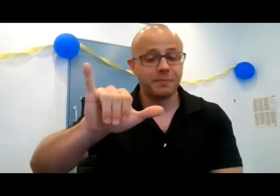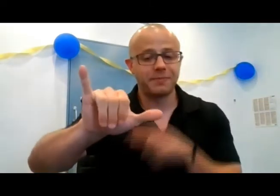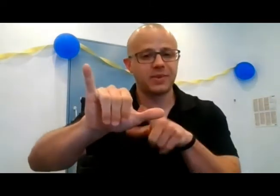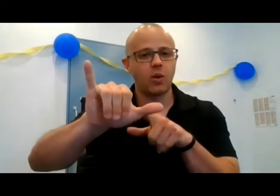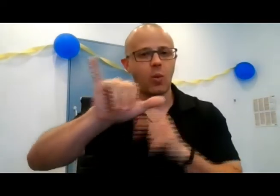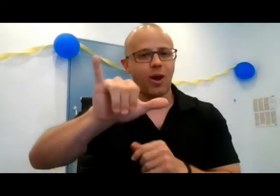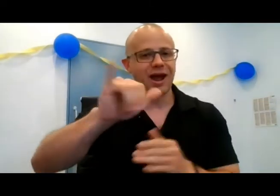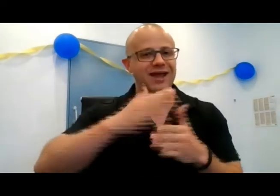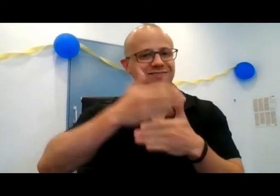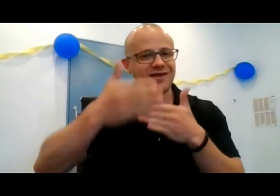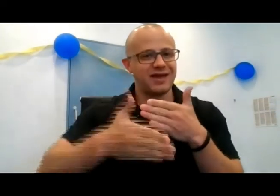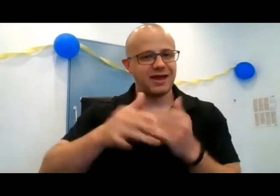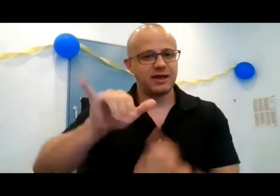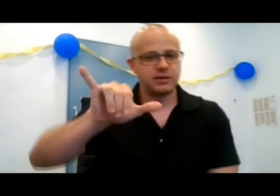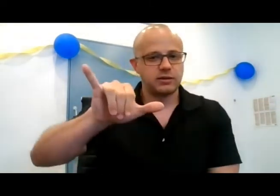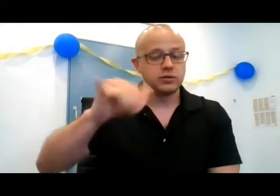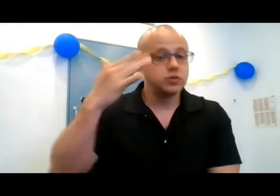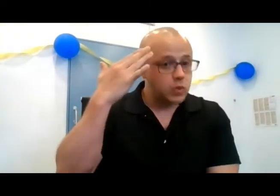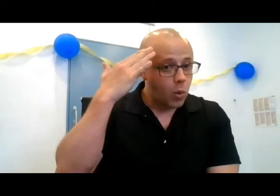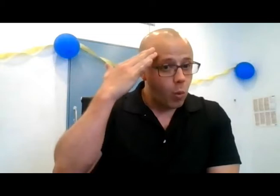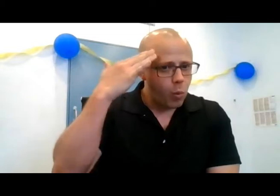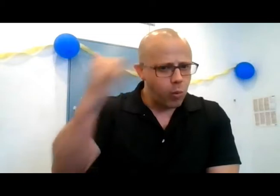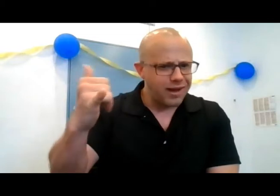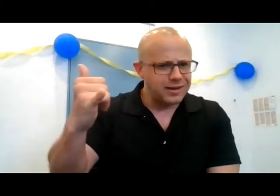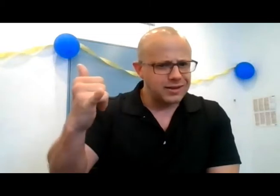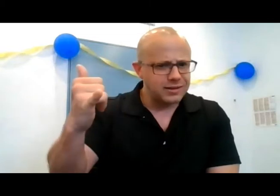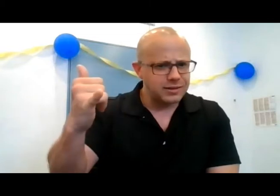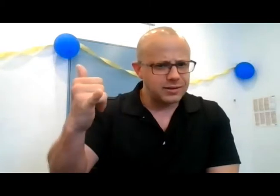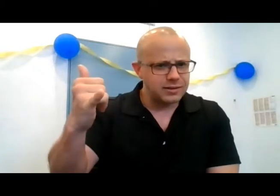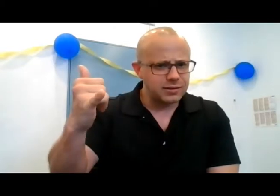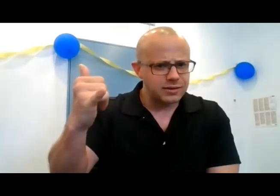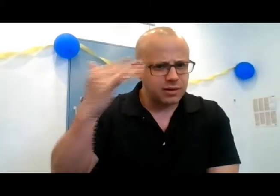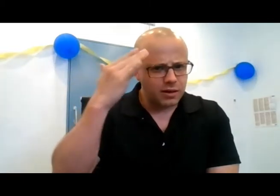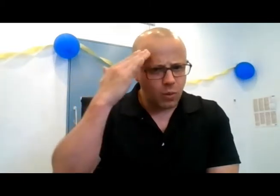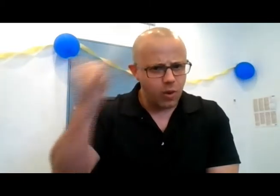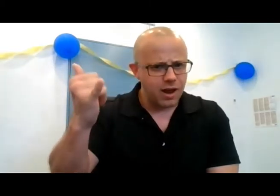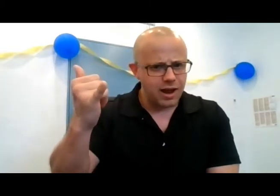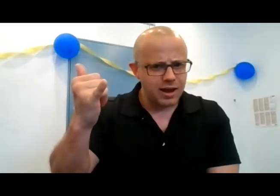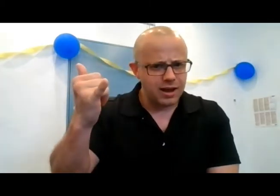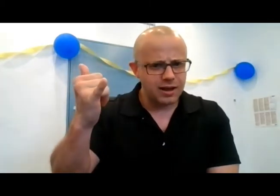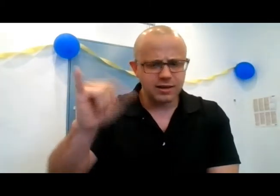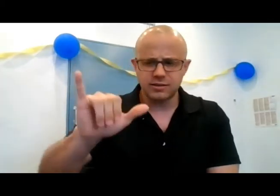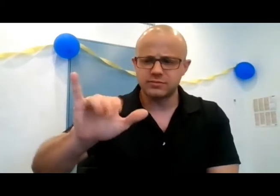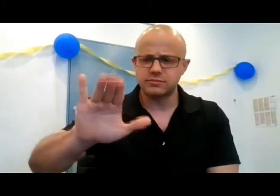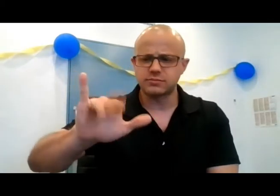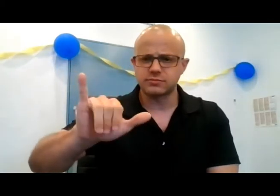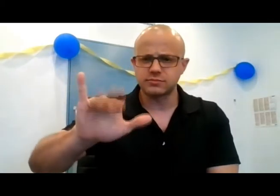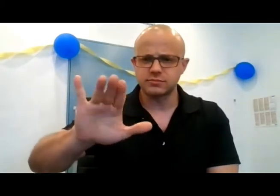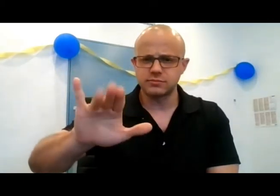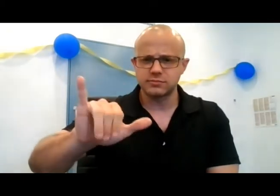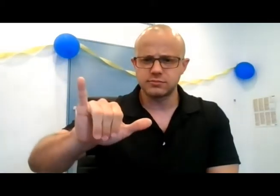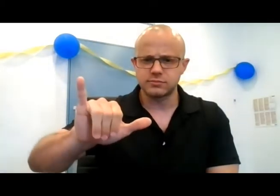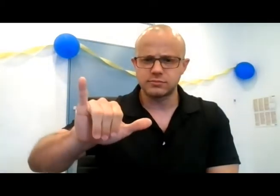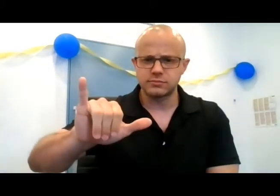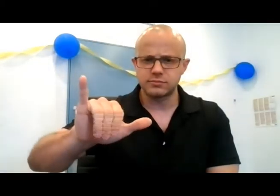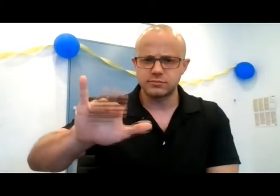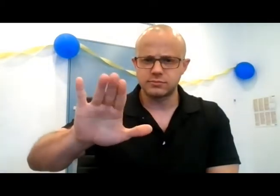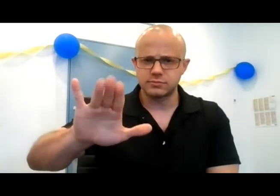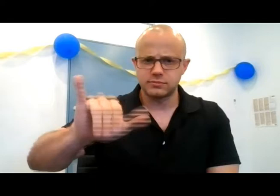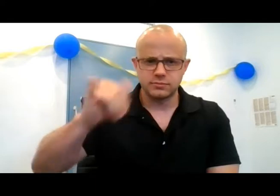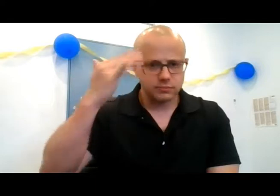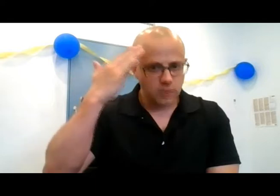This is a sign for why. At the end, you want to have the manual alphabet letter